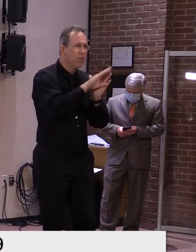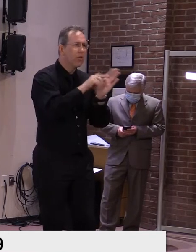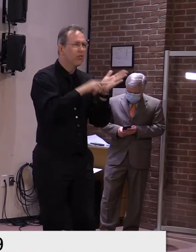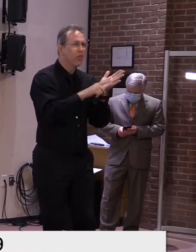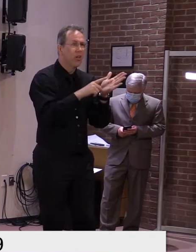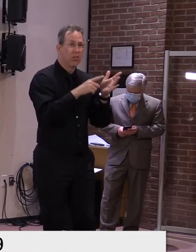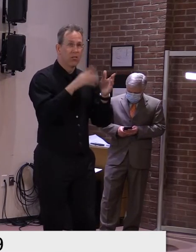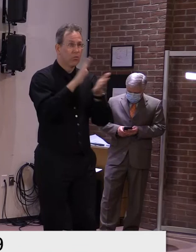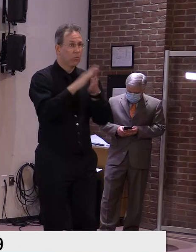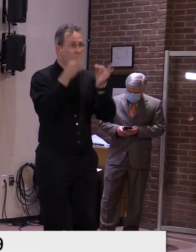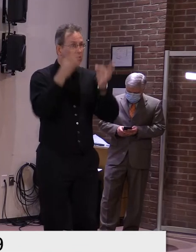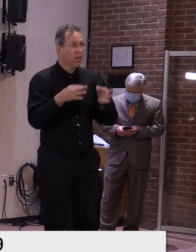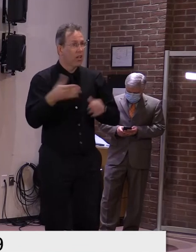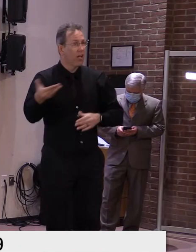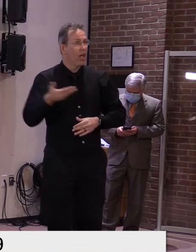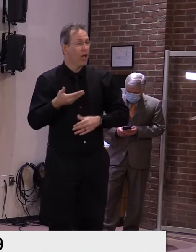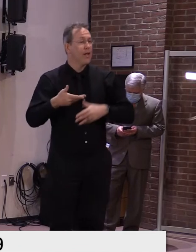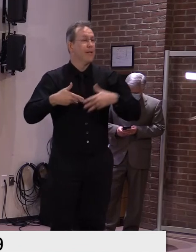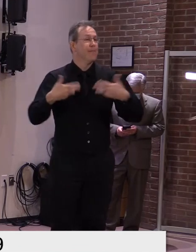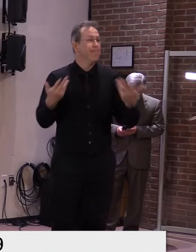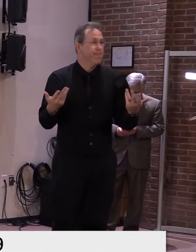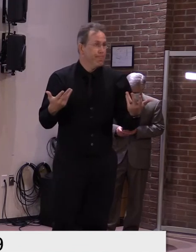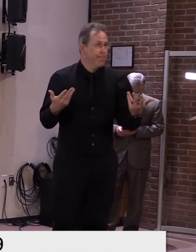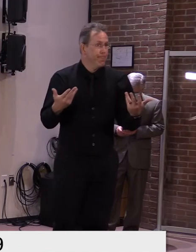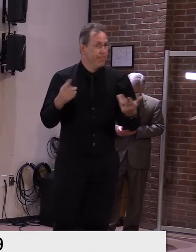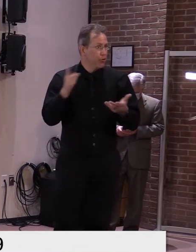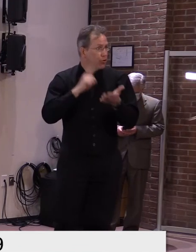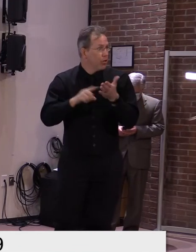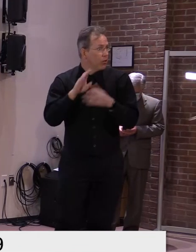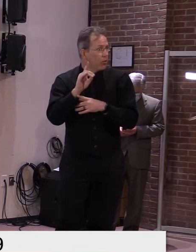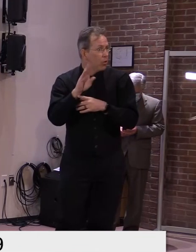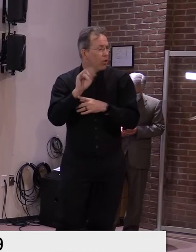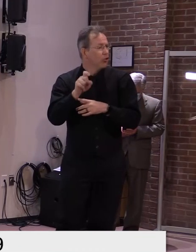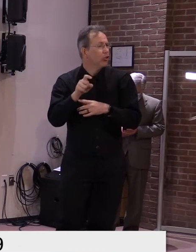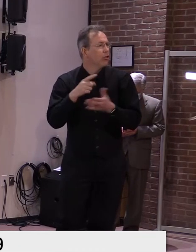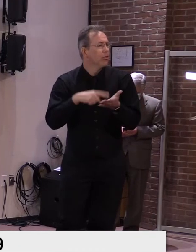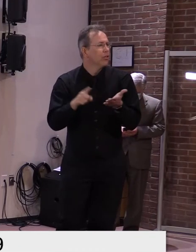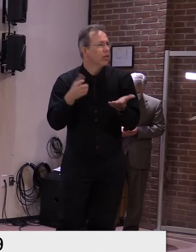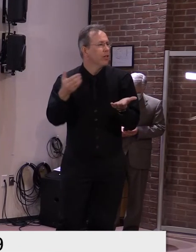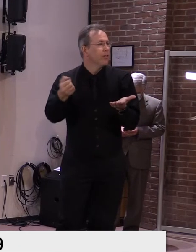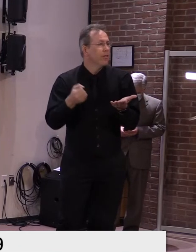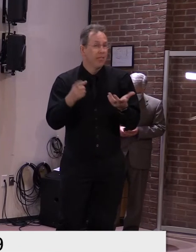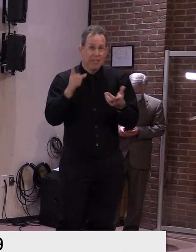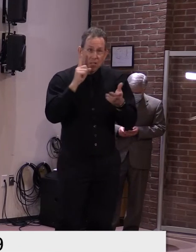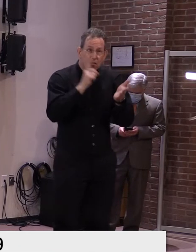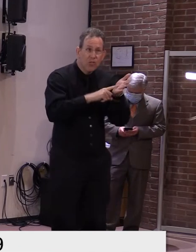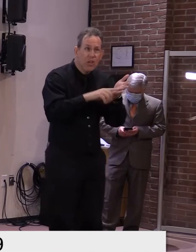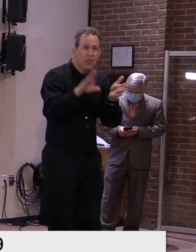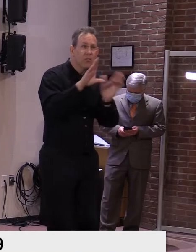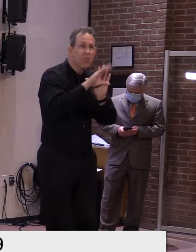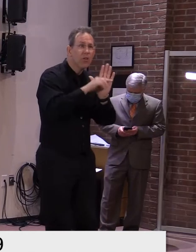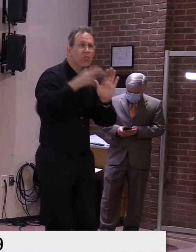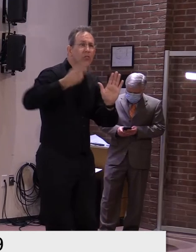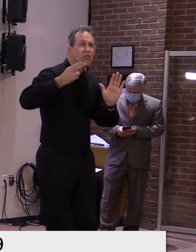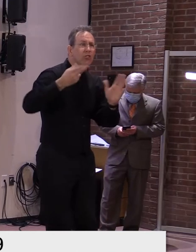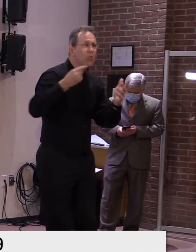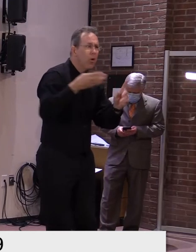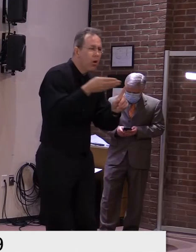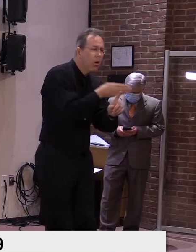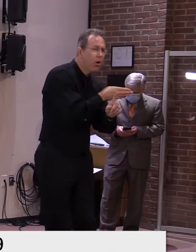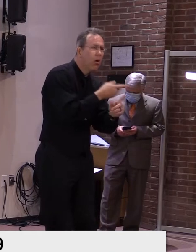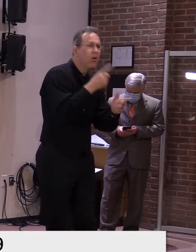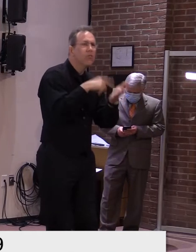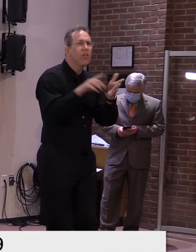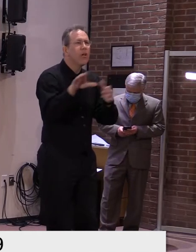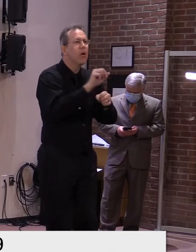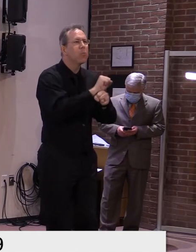can, in the specific circumstance, look into to how that process functioned. But I'm not aware, you know,